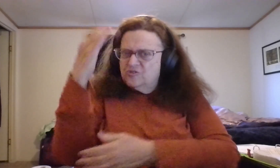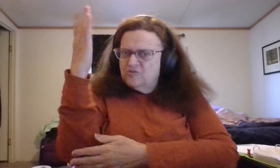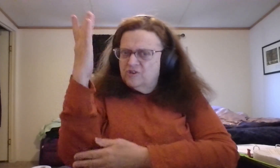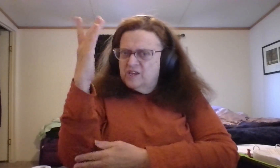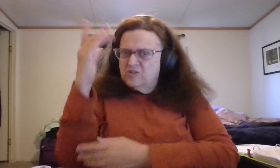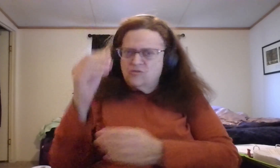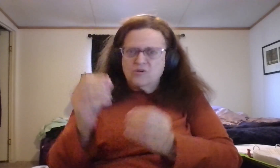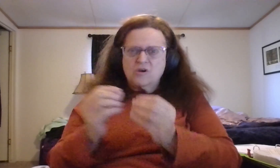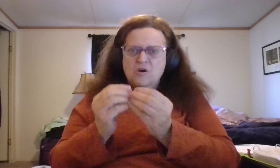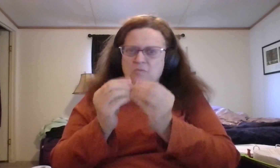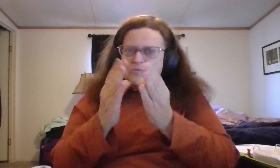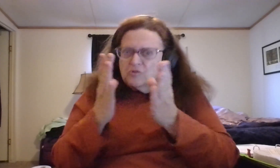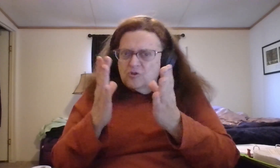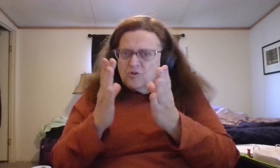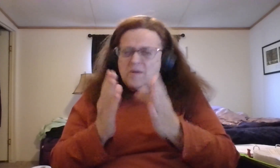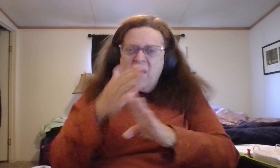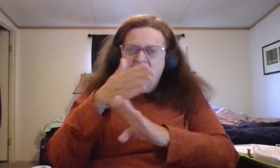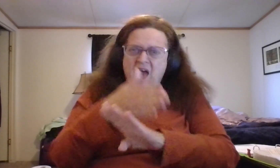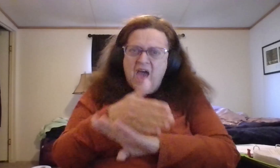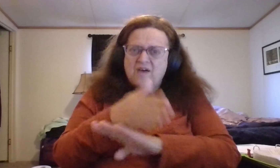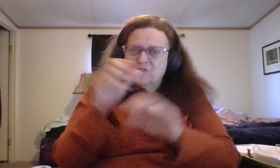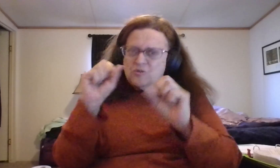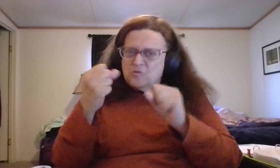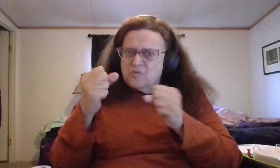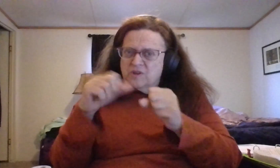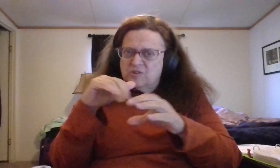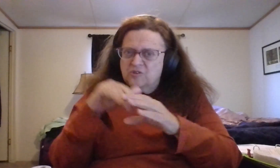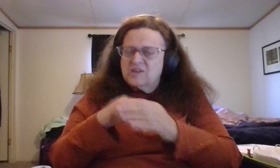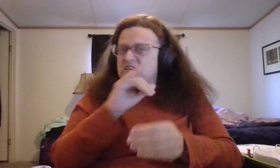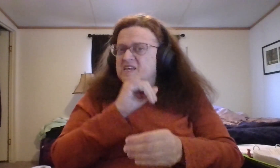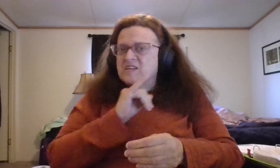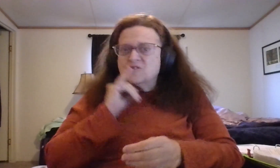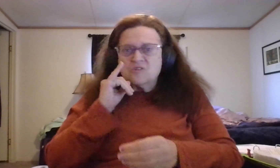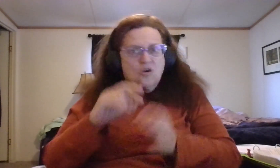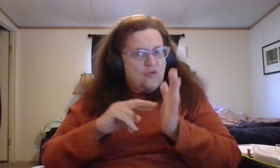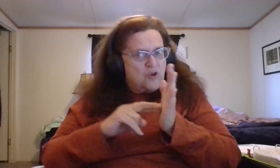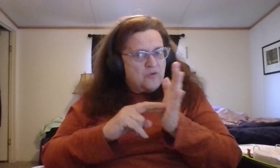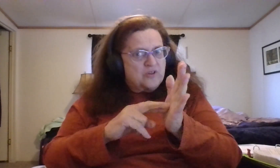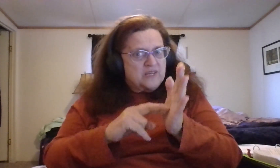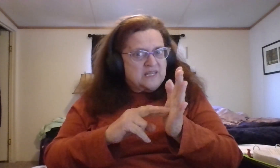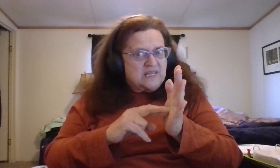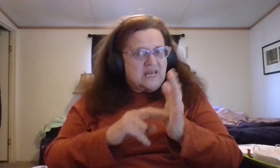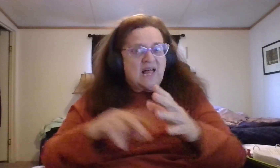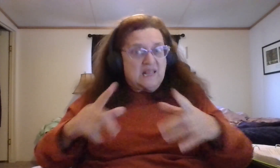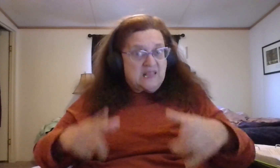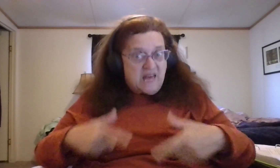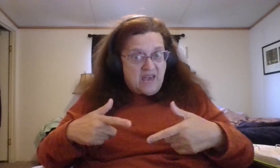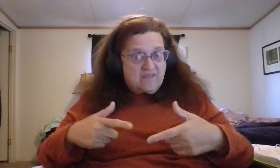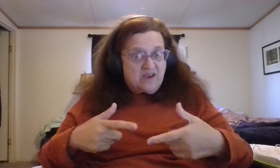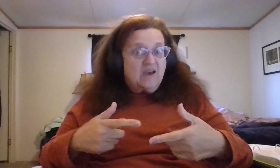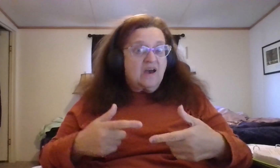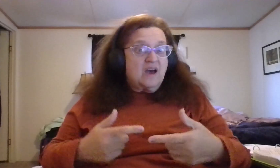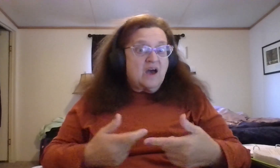after winter in Israel, representing life coming from death.